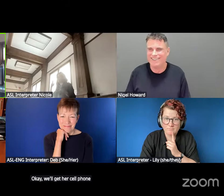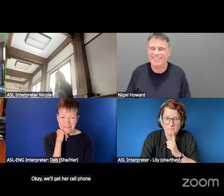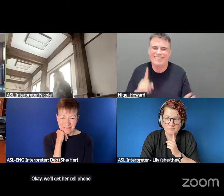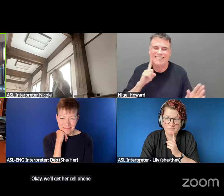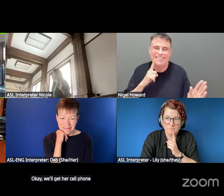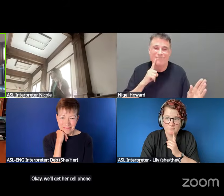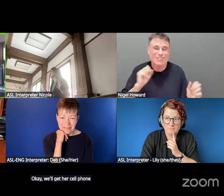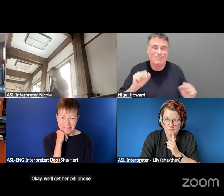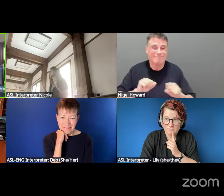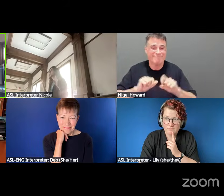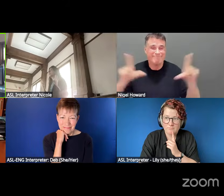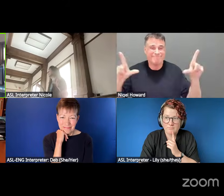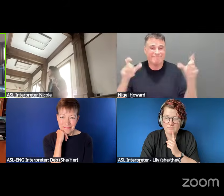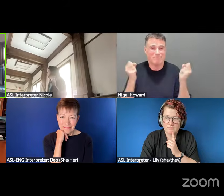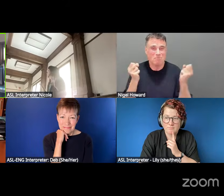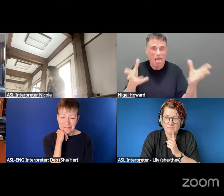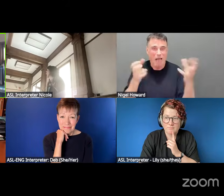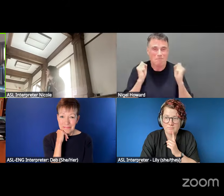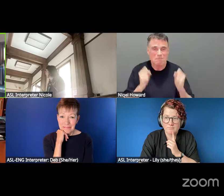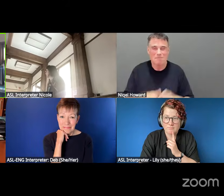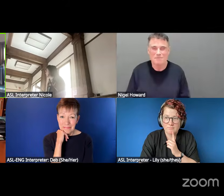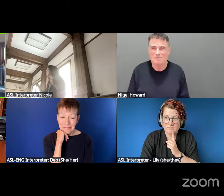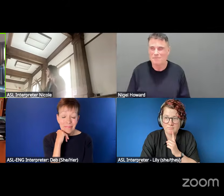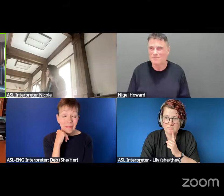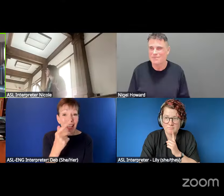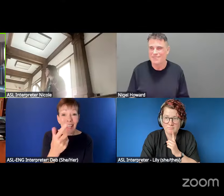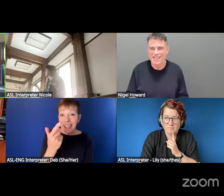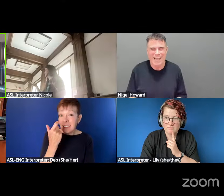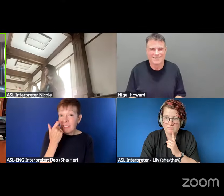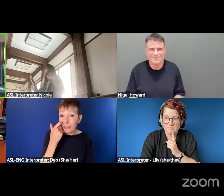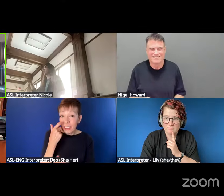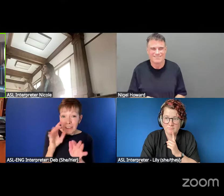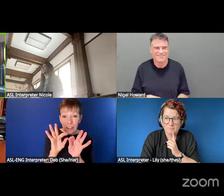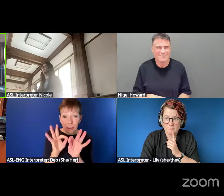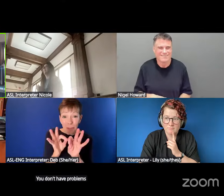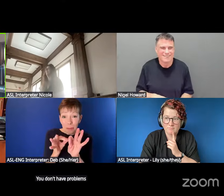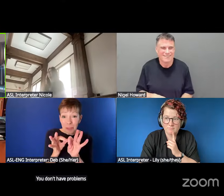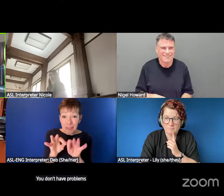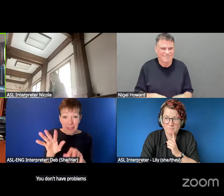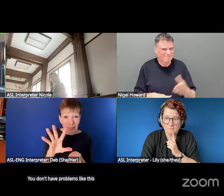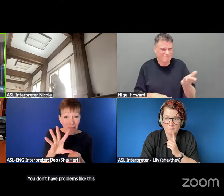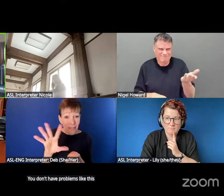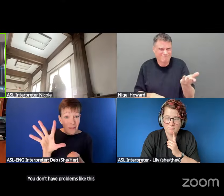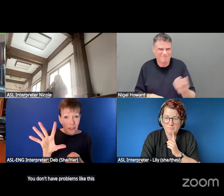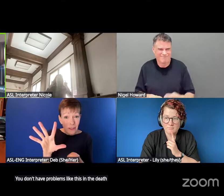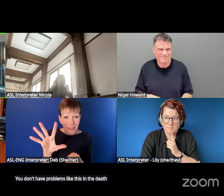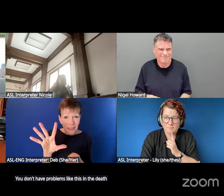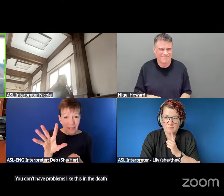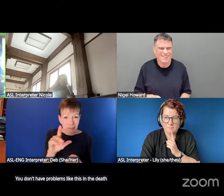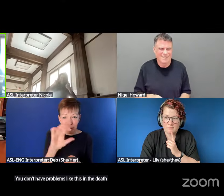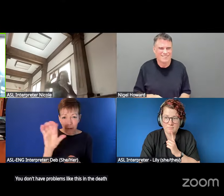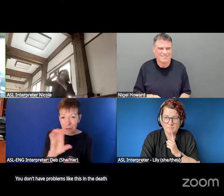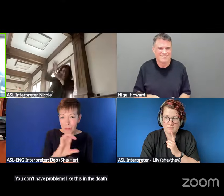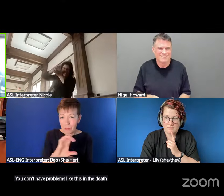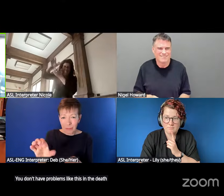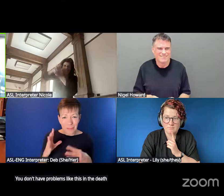And I was thinking, you know, that this is really huge. You don't have problems like this with that phone.